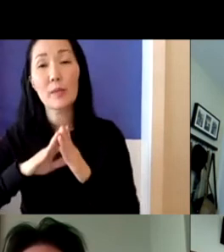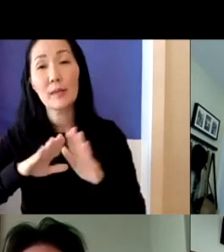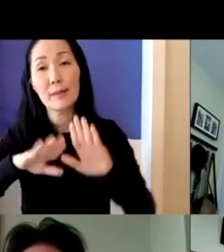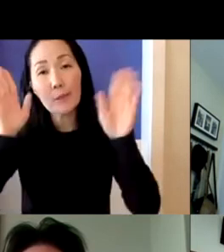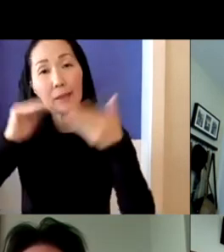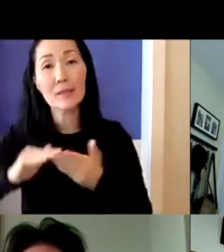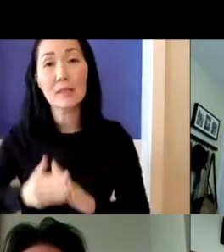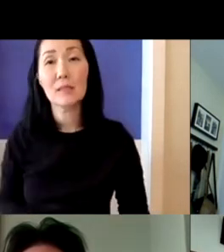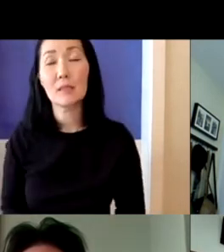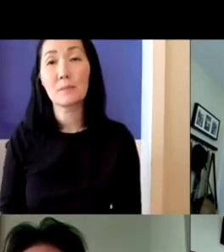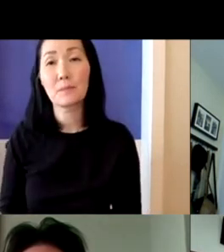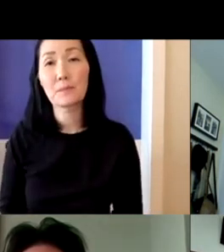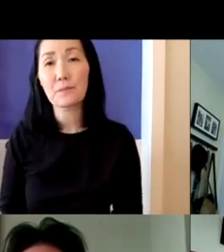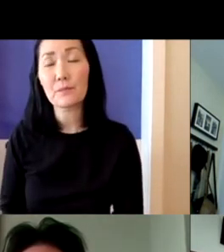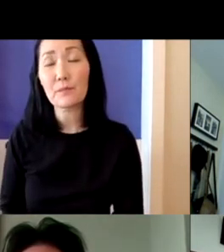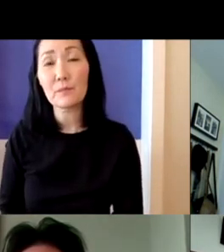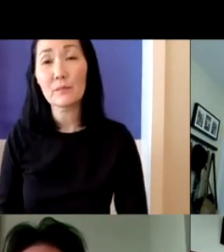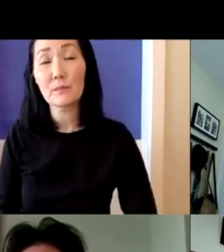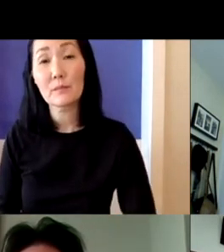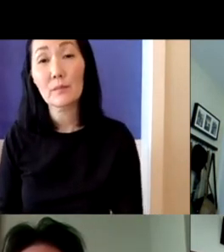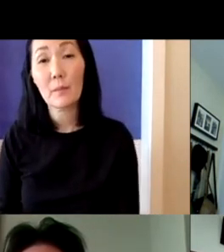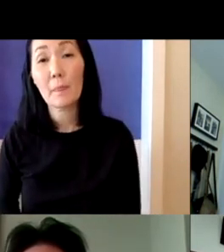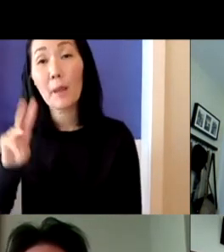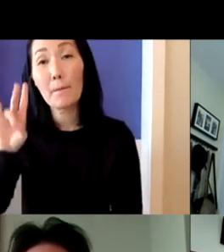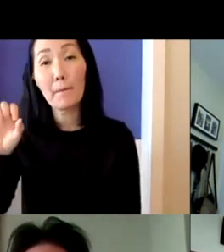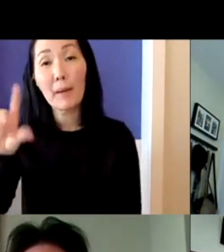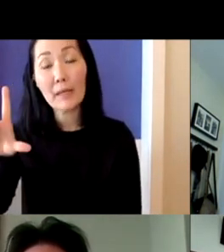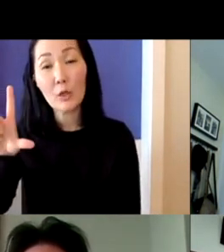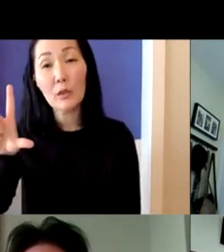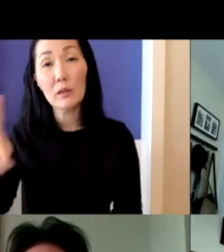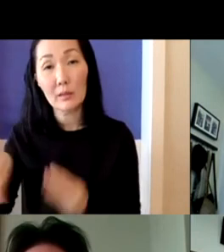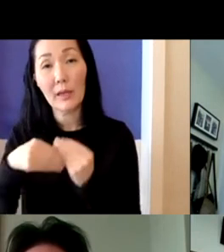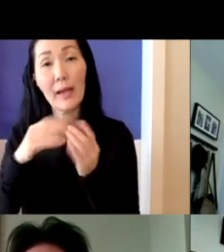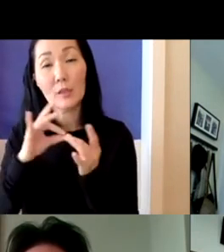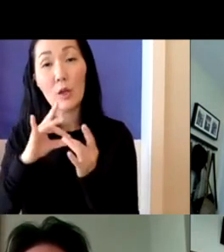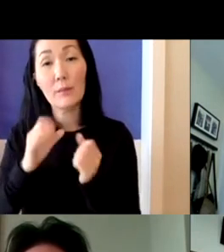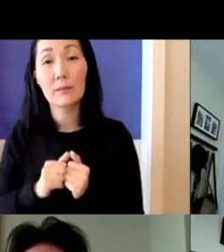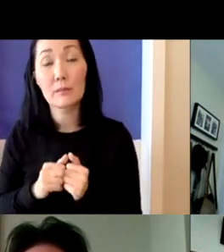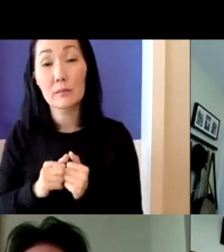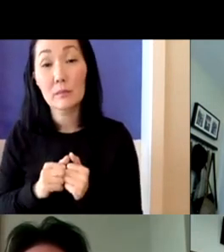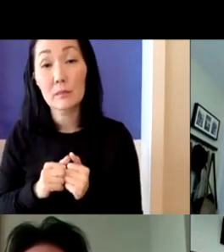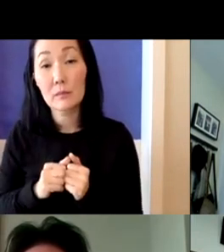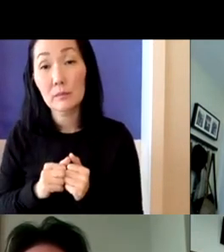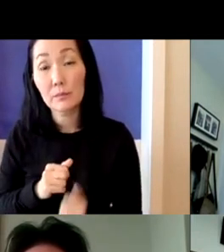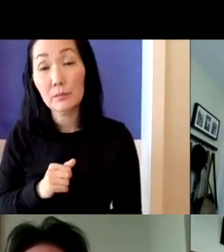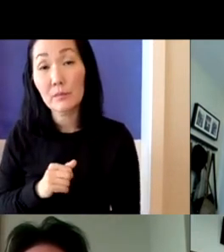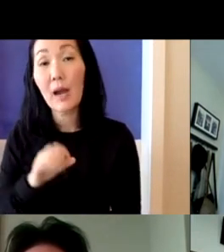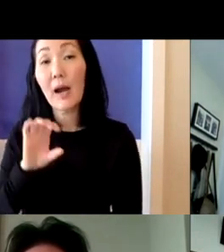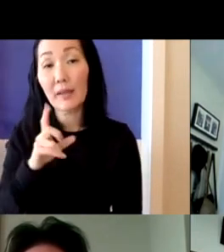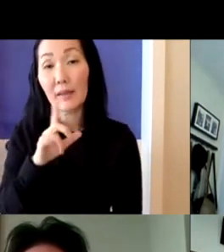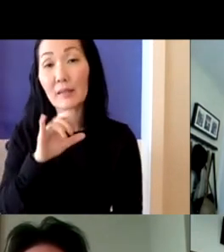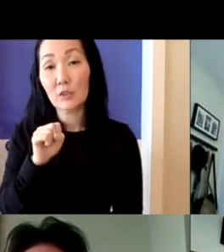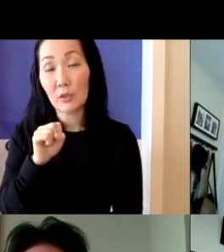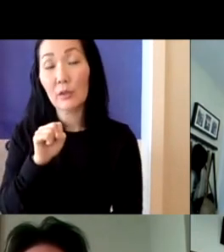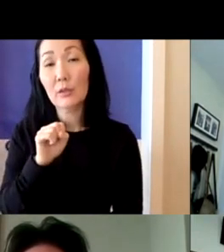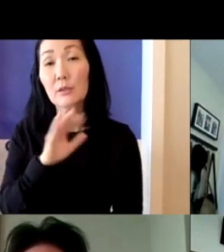more sustainable? I was just going to comment on, you know, I think that good job, an amazing job, I think Charles and Downtown BIA and, you